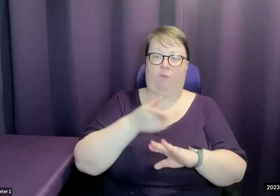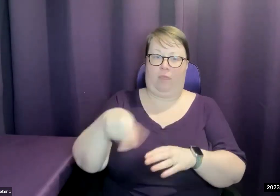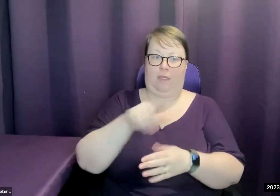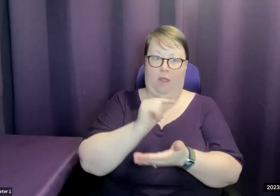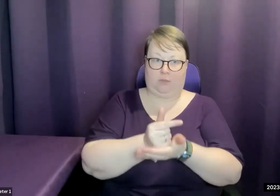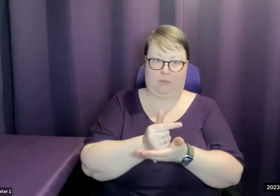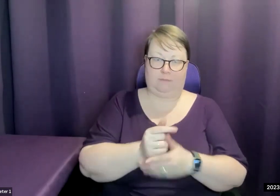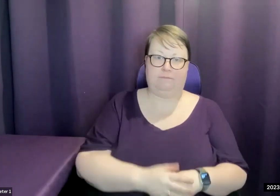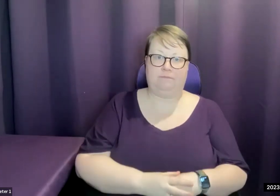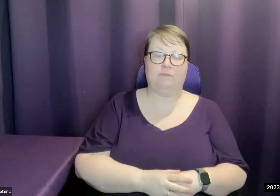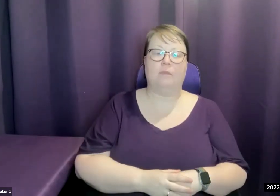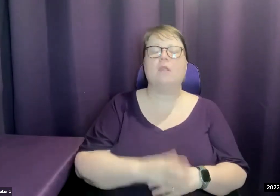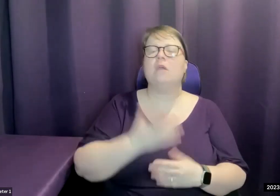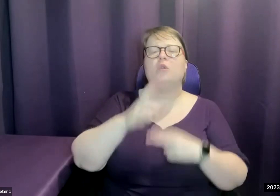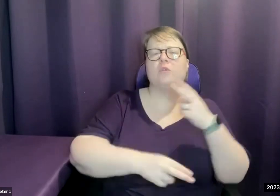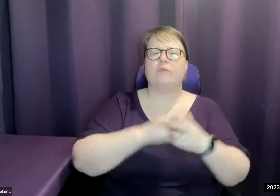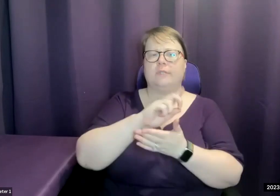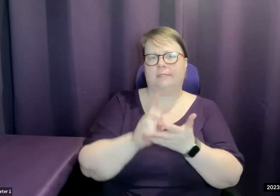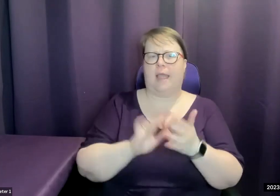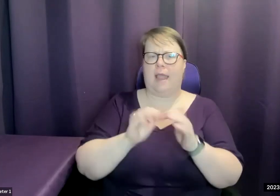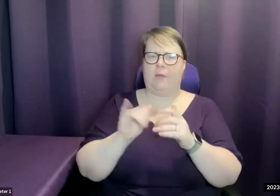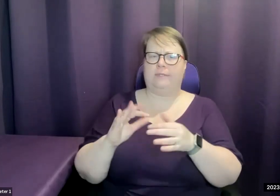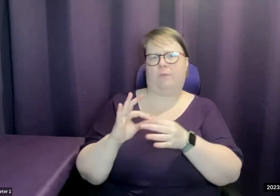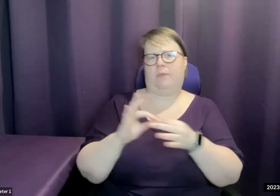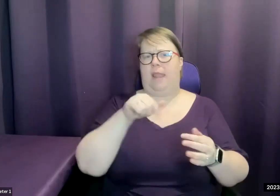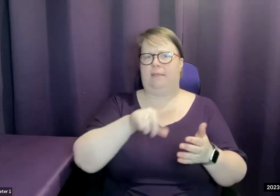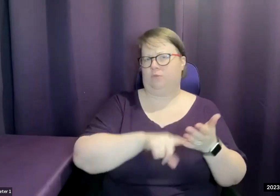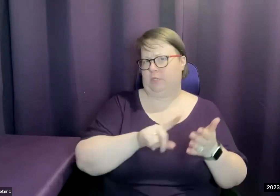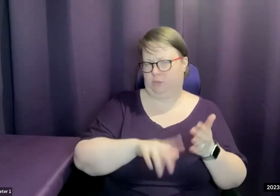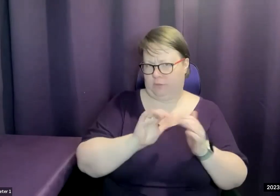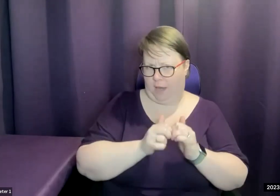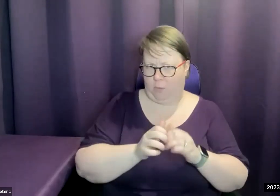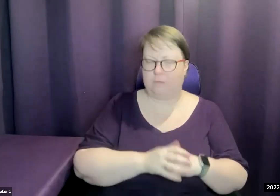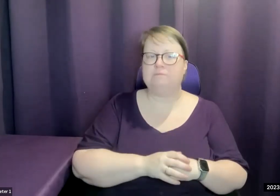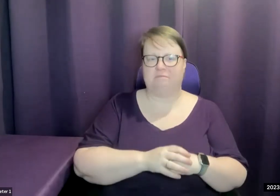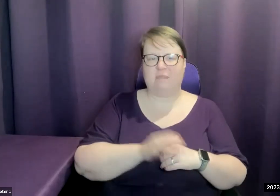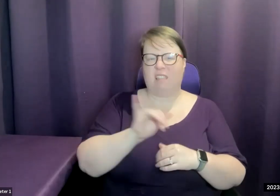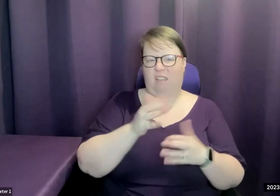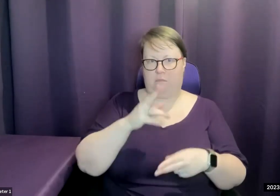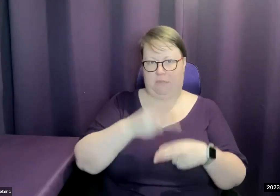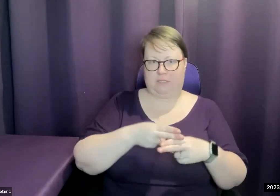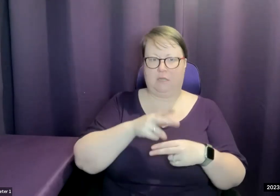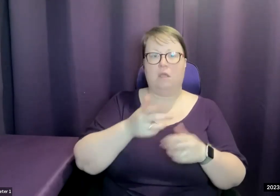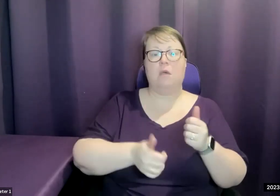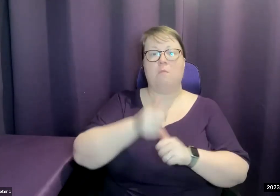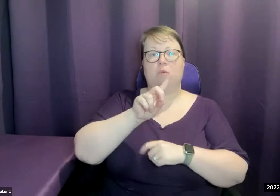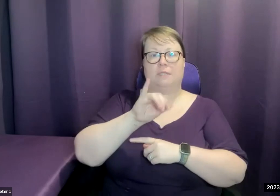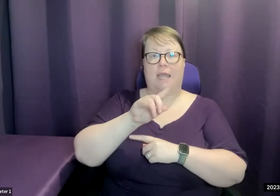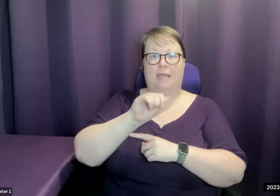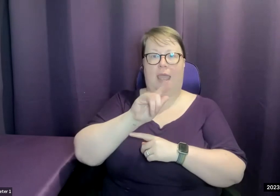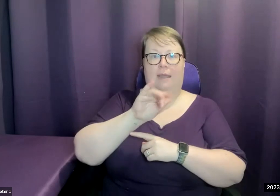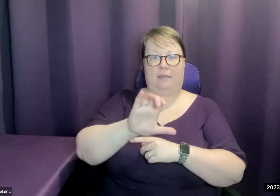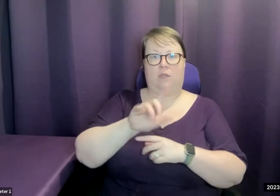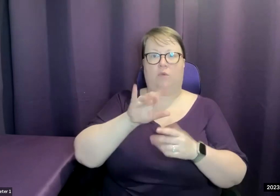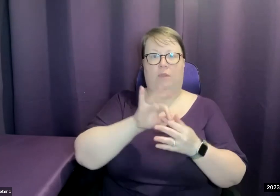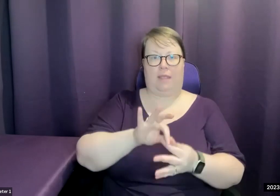So what does universal design have to do with this research? Well, as we noted, most didactic-related testing accommodations